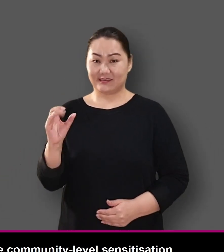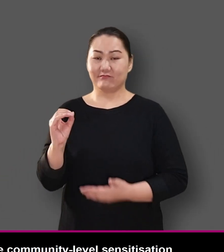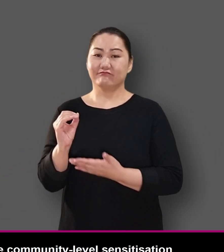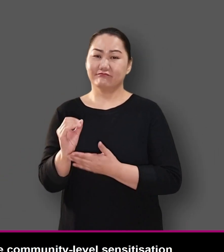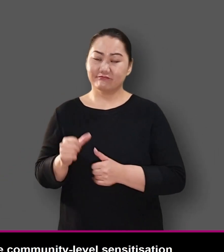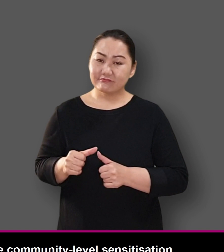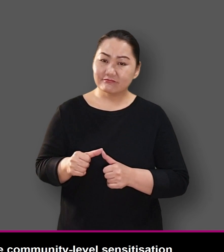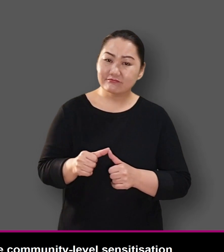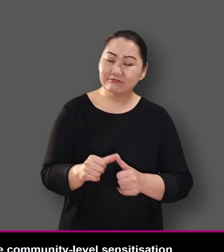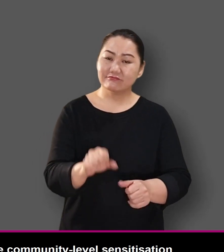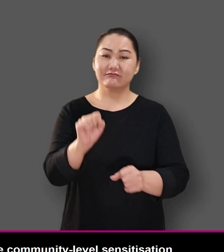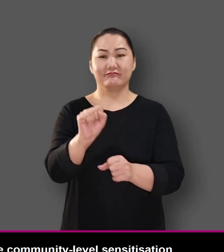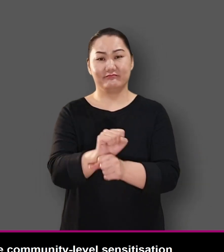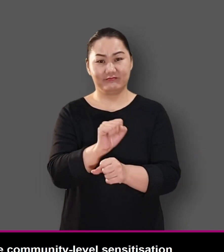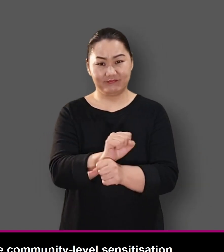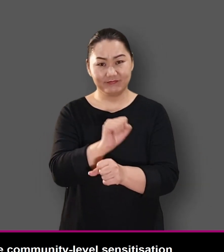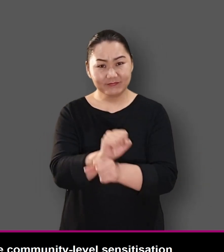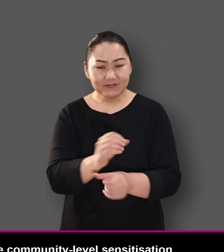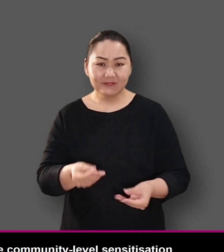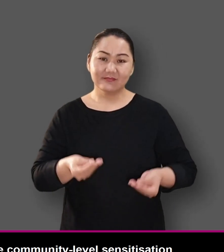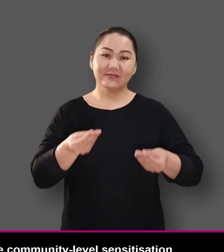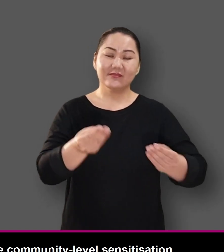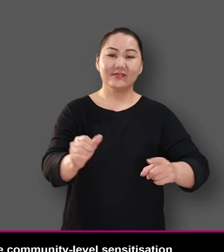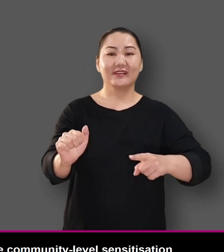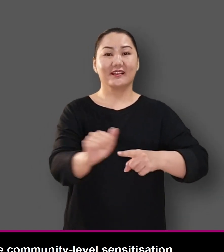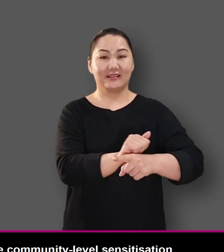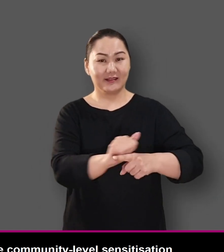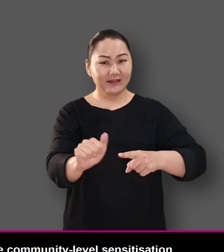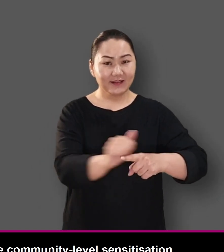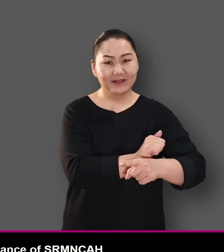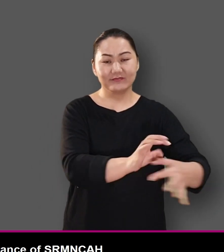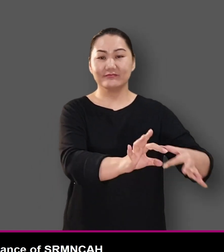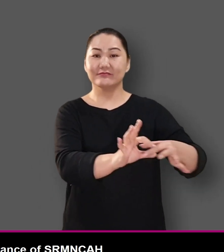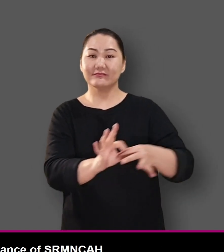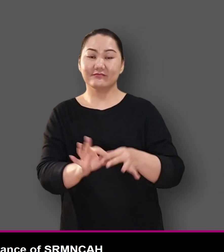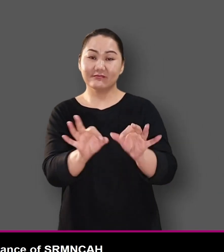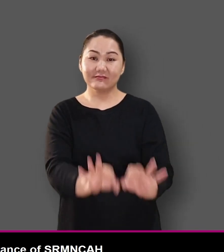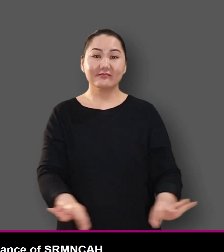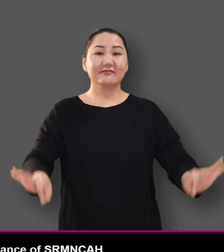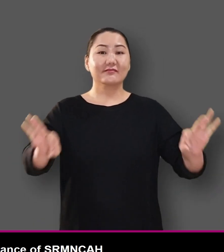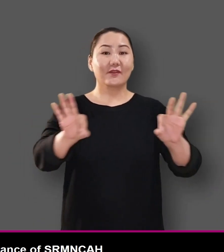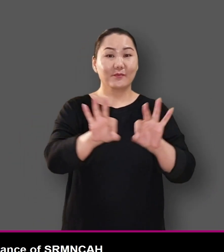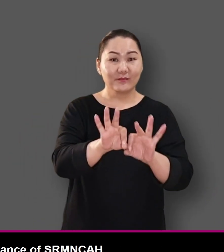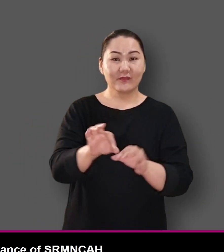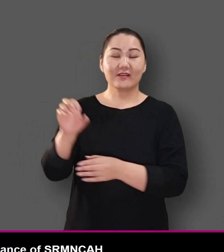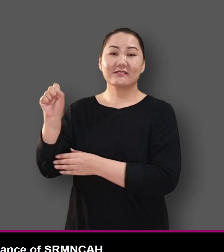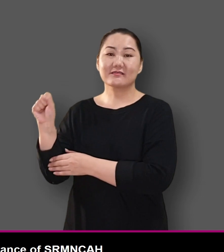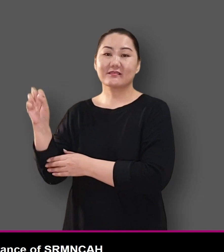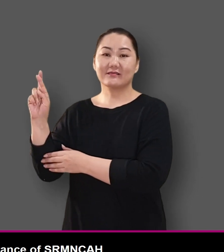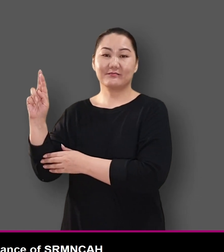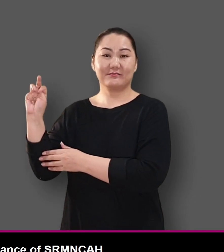We will continue to ensure community-level sensitization on the importance of SRM-NCAH,